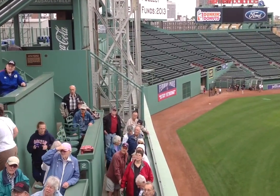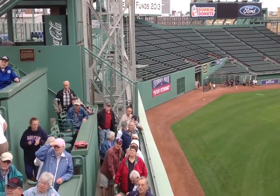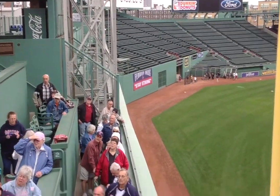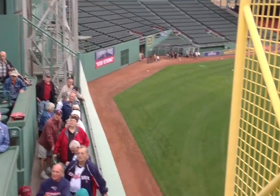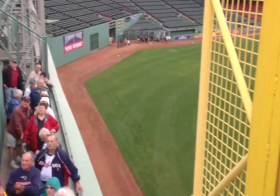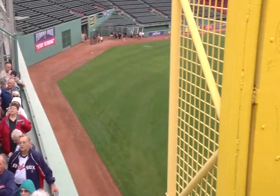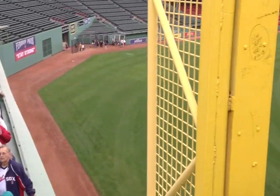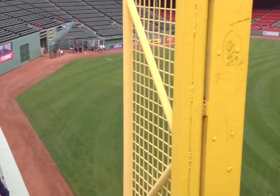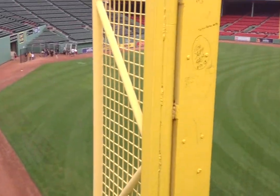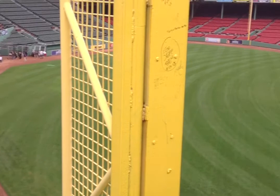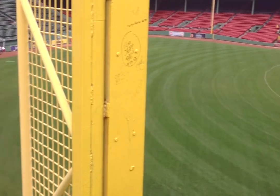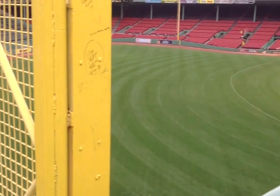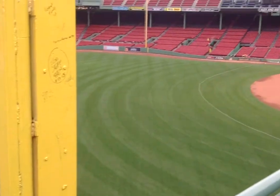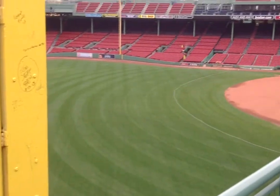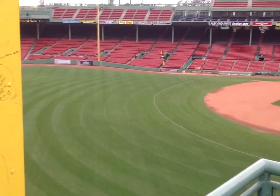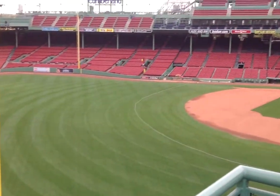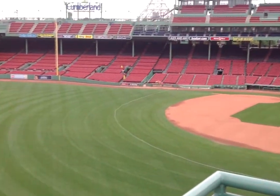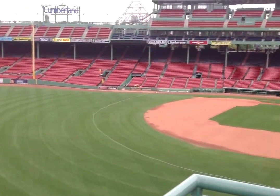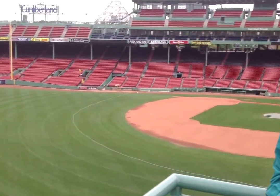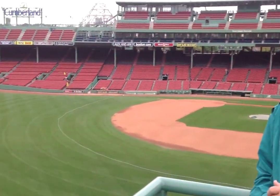$165 each. 1 seat,